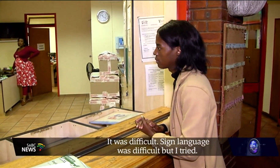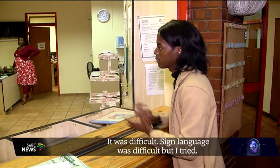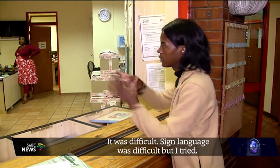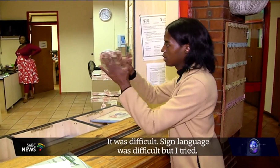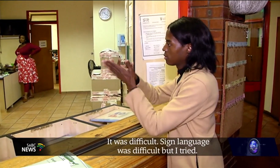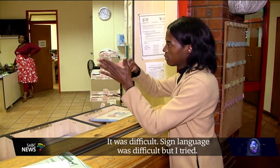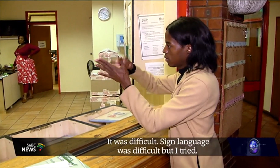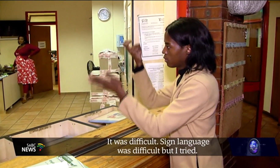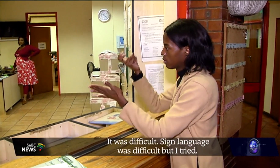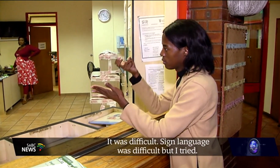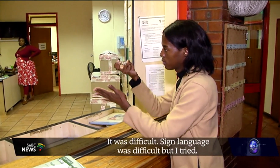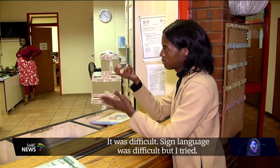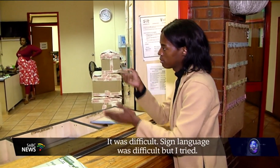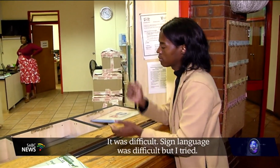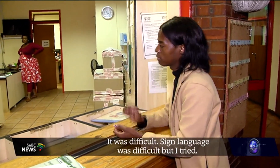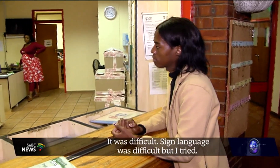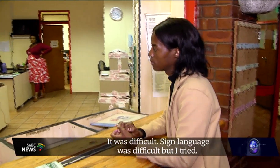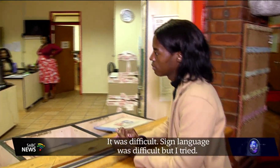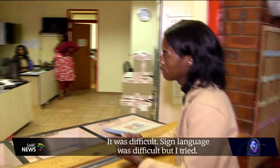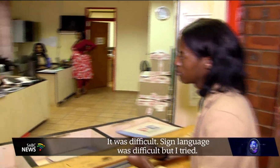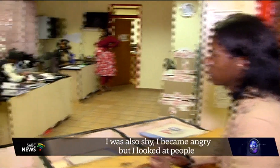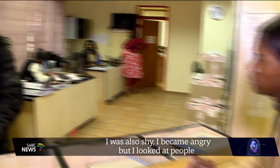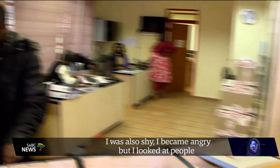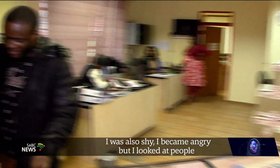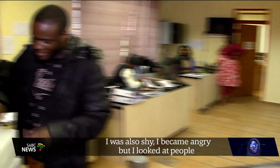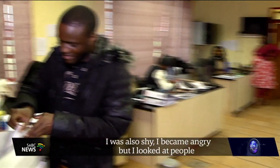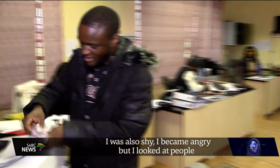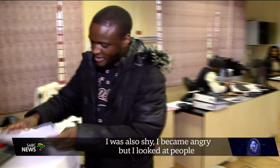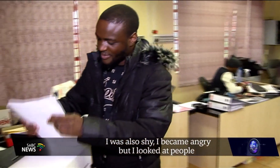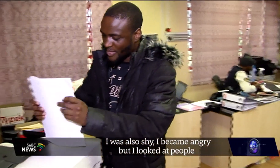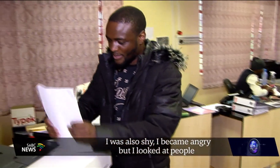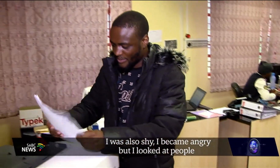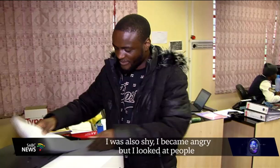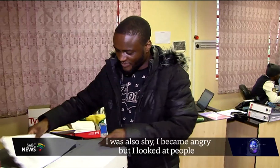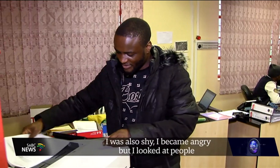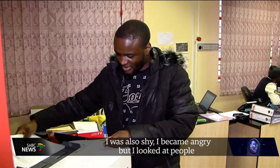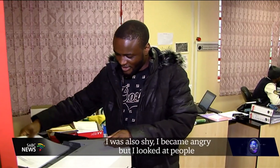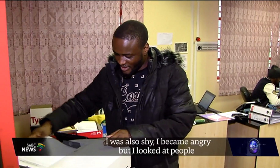language was difficult, but I tried and I joined in. I was also shy. I became angry,